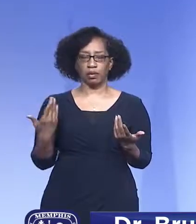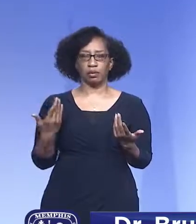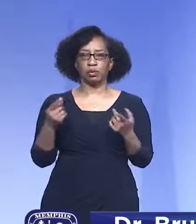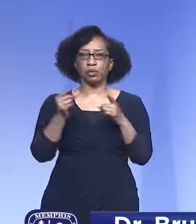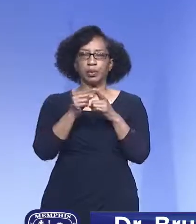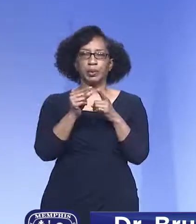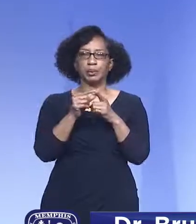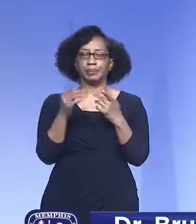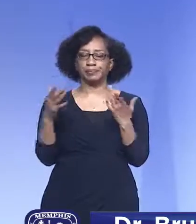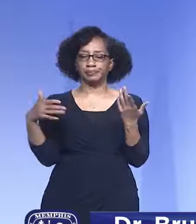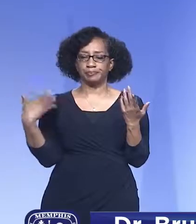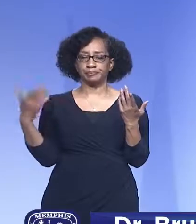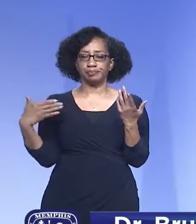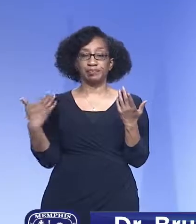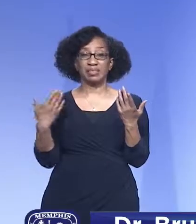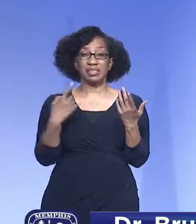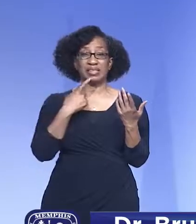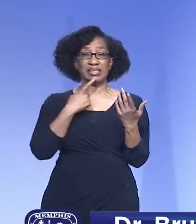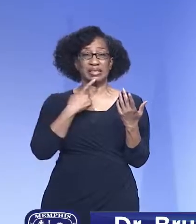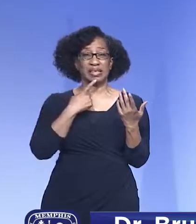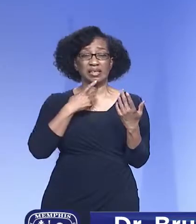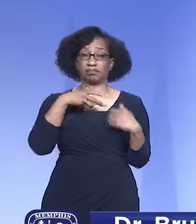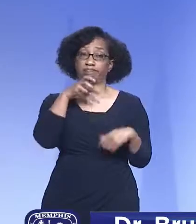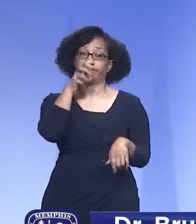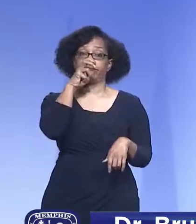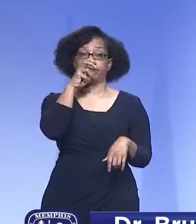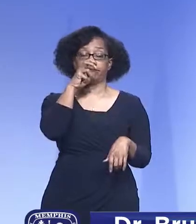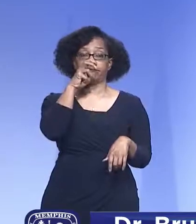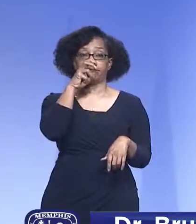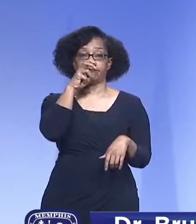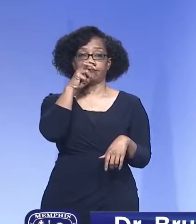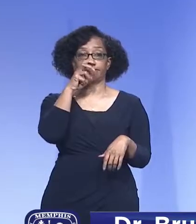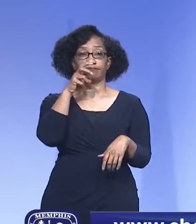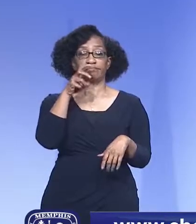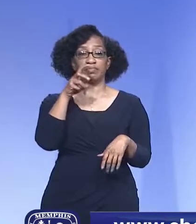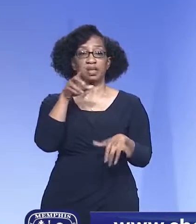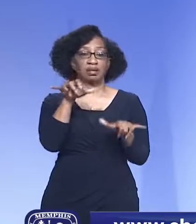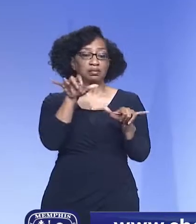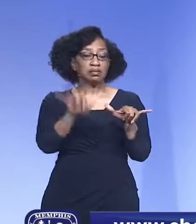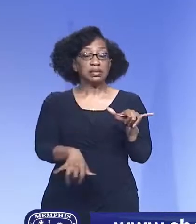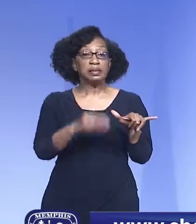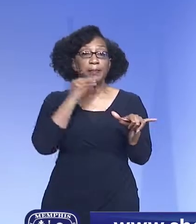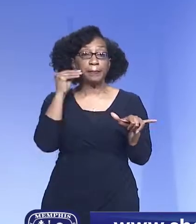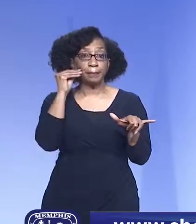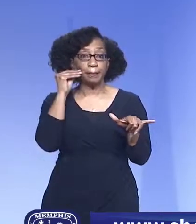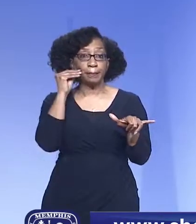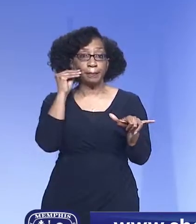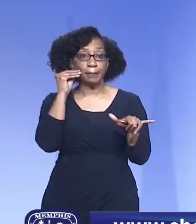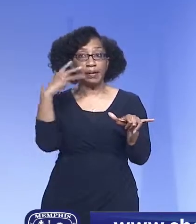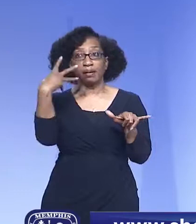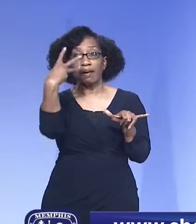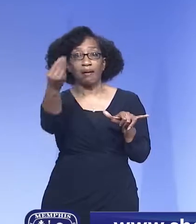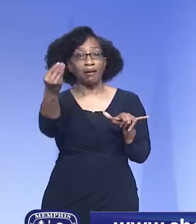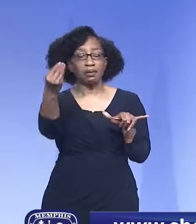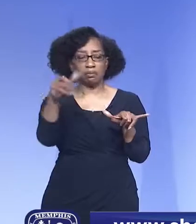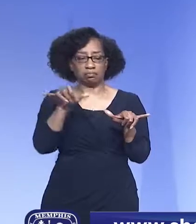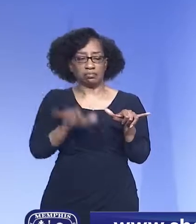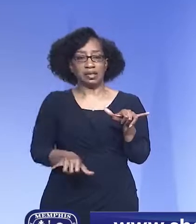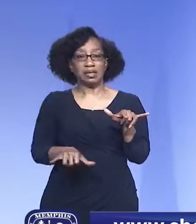should I say, severe, such as the stay at home. Some would even consider